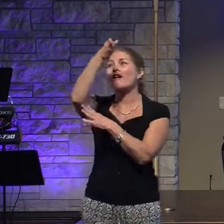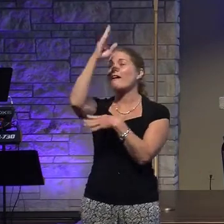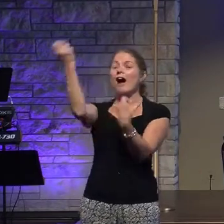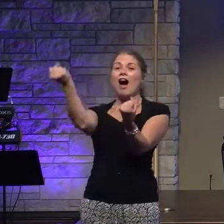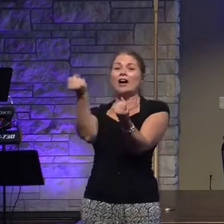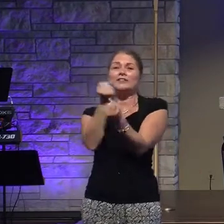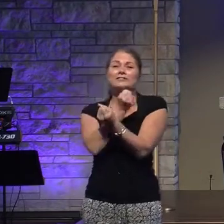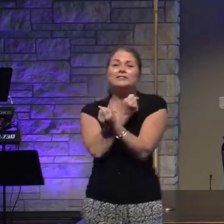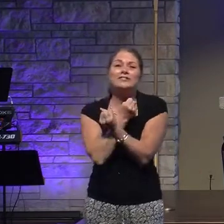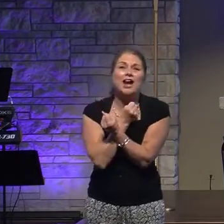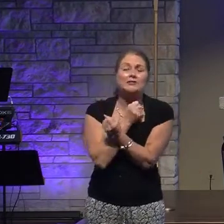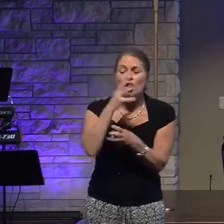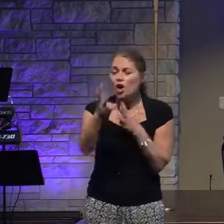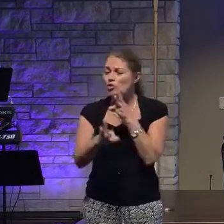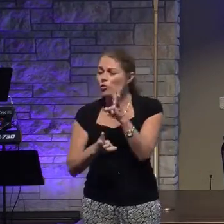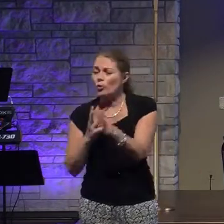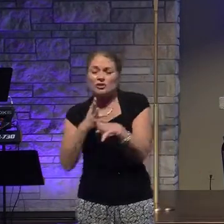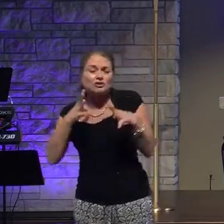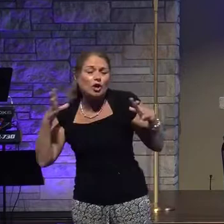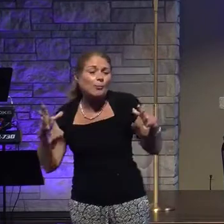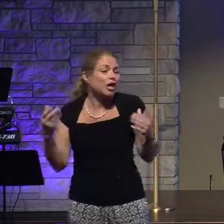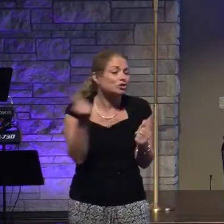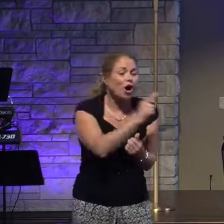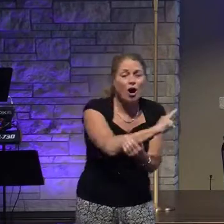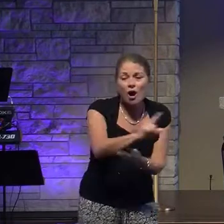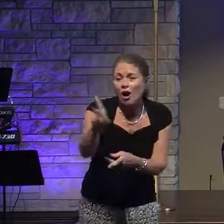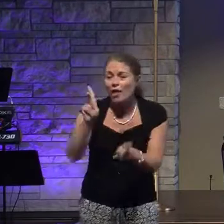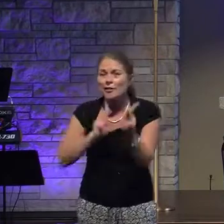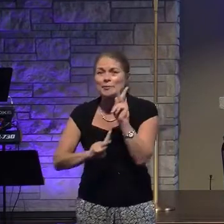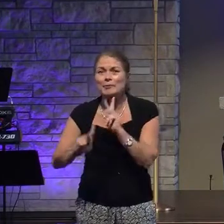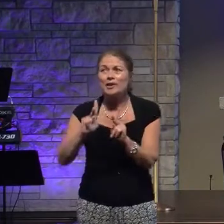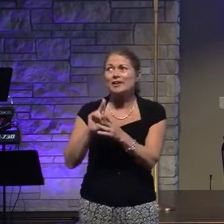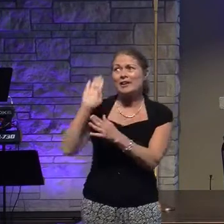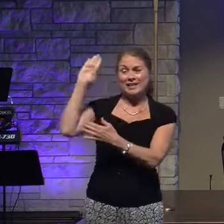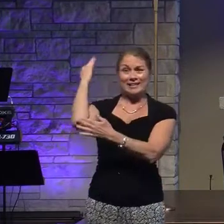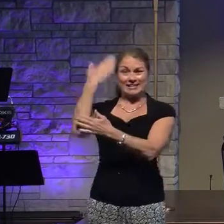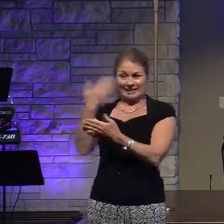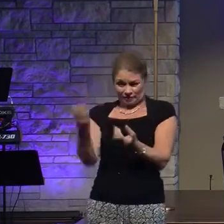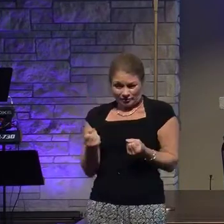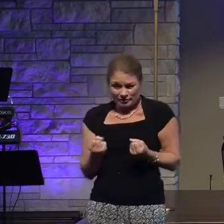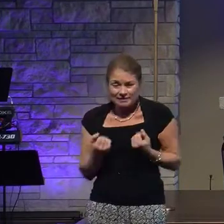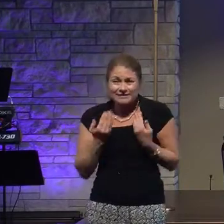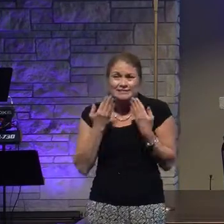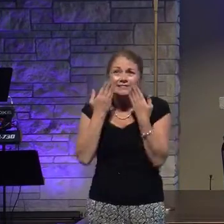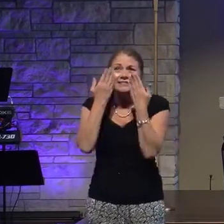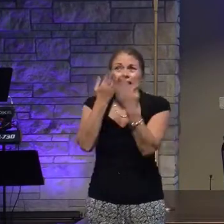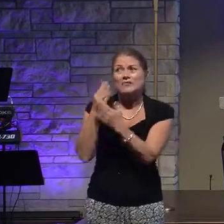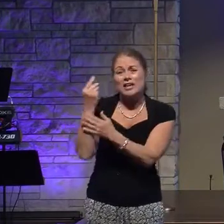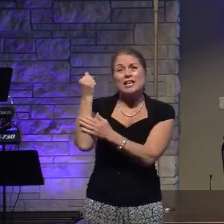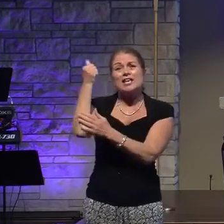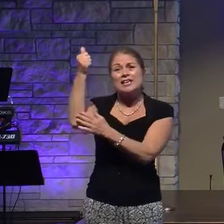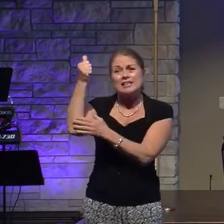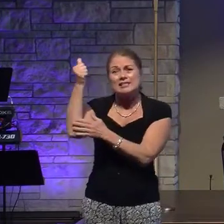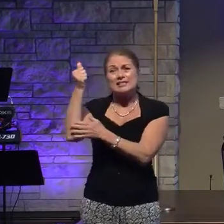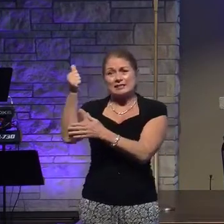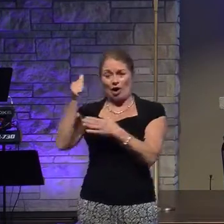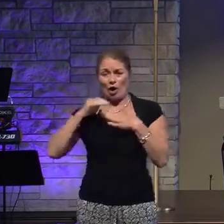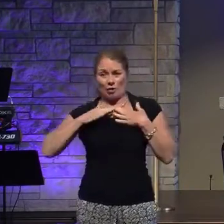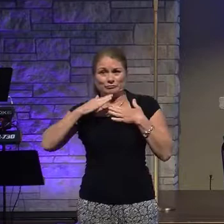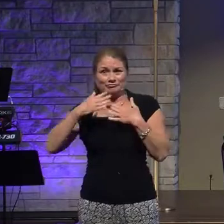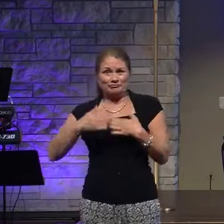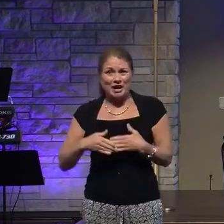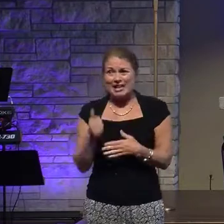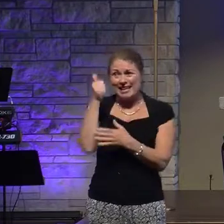loved the whole world, everybody in it, that he gave his son, willingly sacrificed his own flesh and blood,